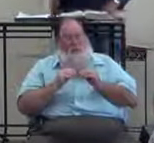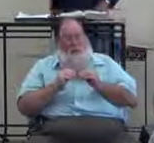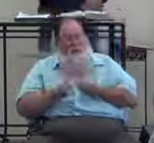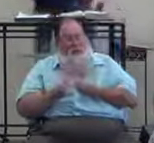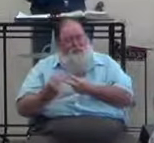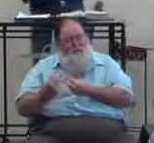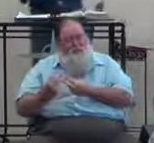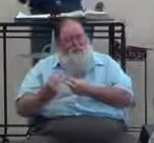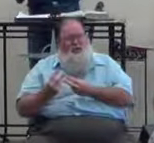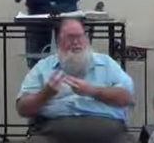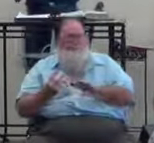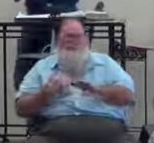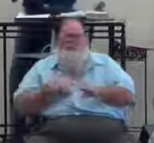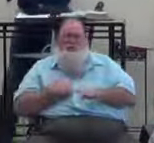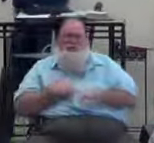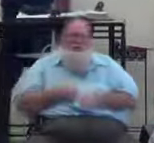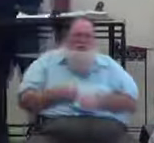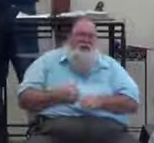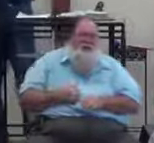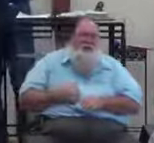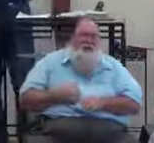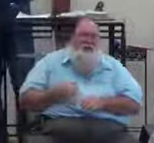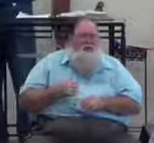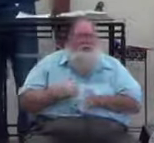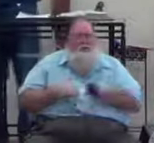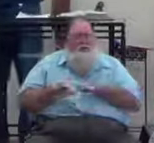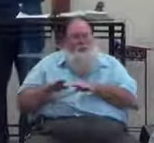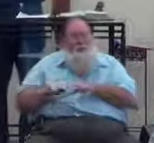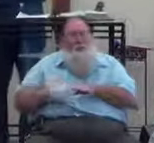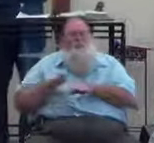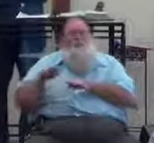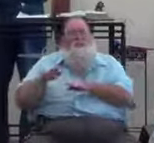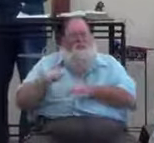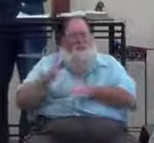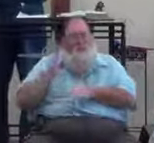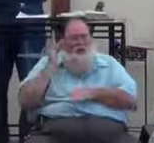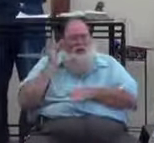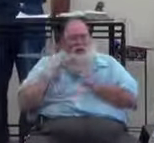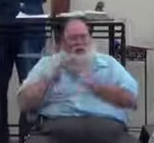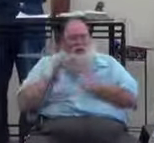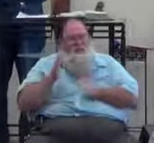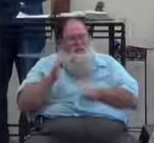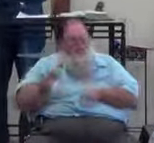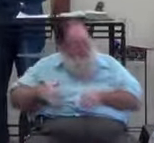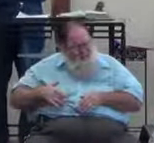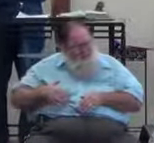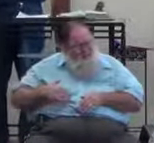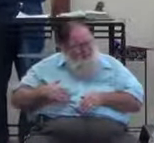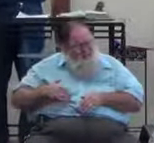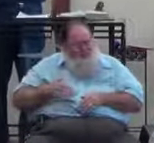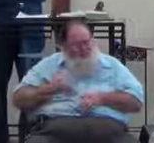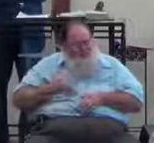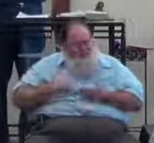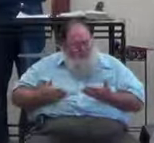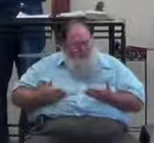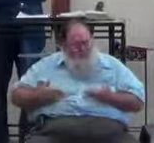up to preach, I felt something in my coat pocket, and I pulled my coat open, and I pulled it out, and there was a card